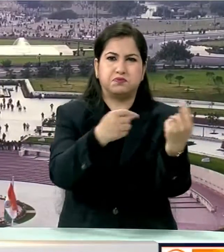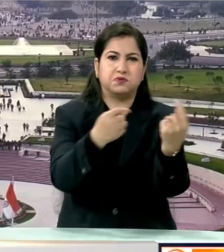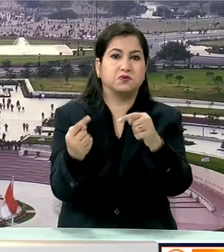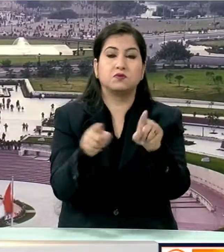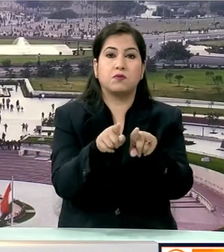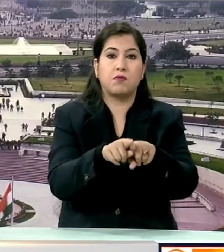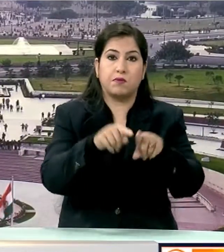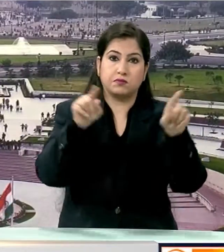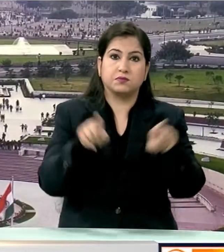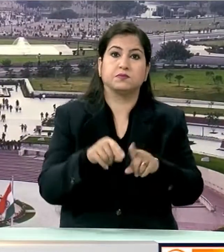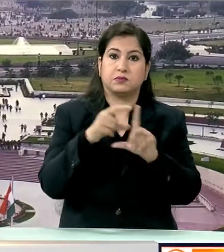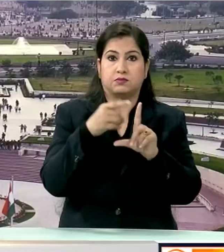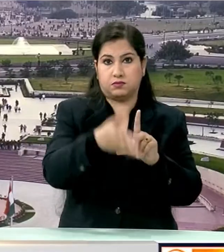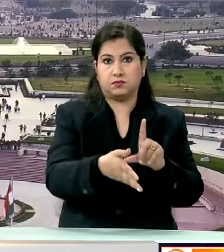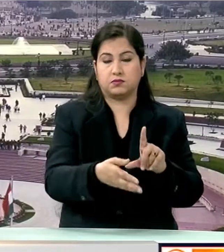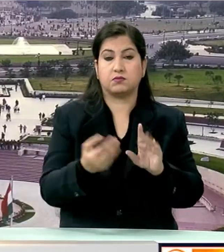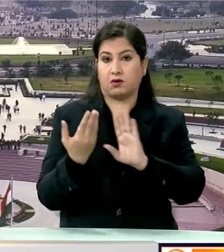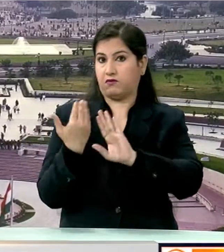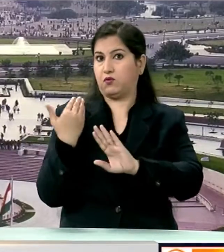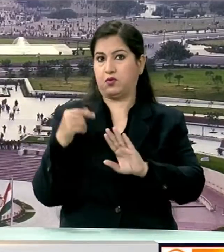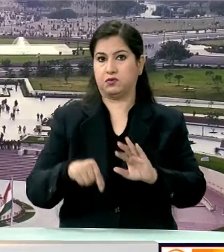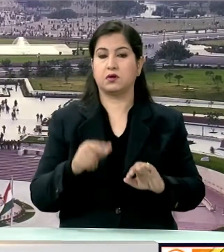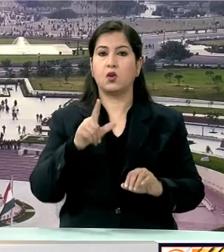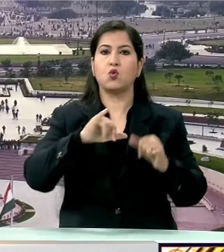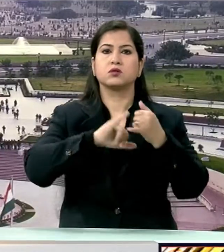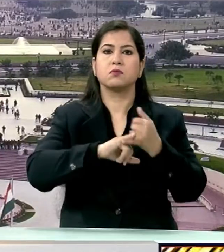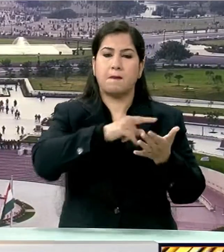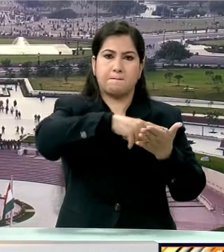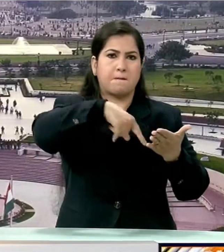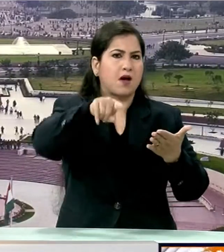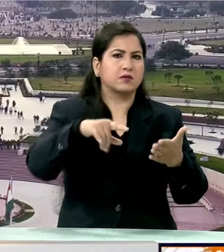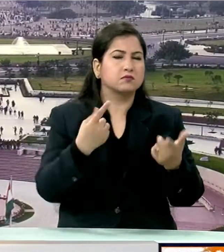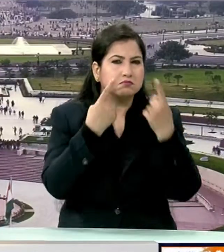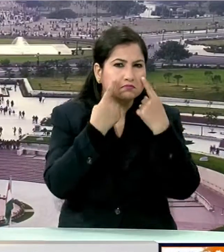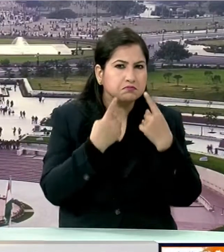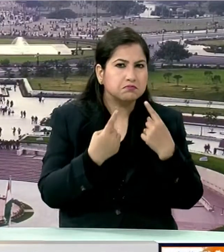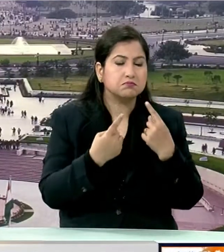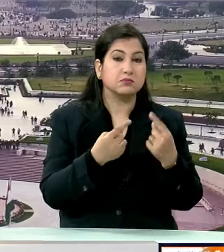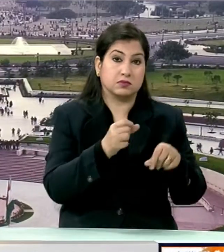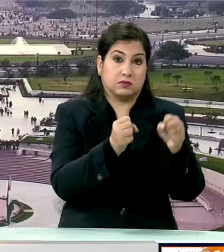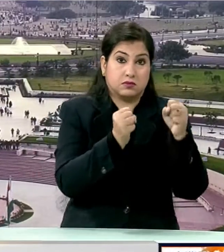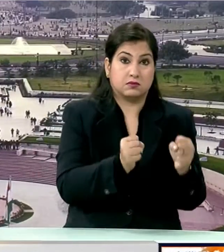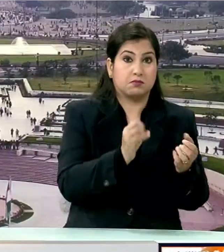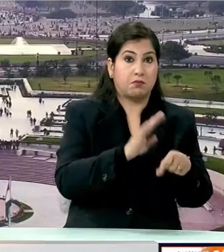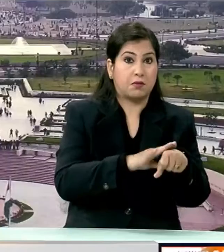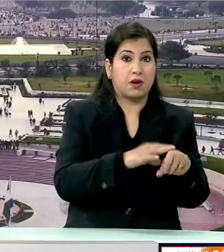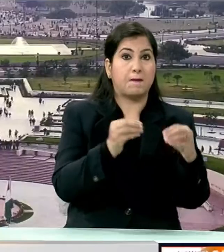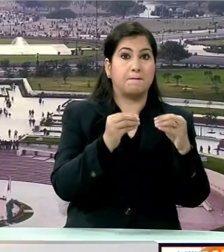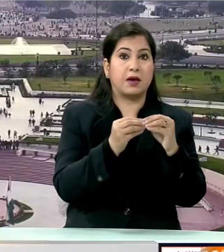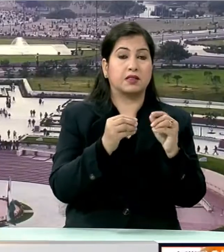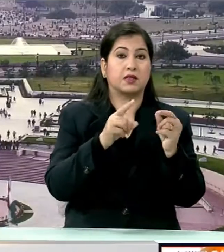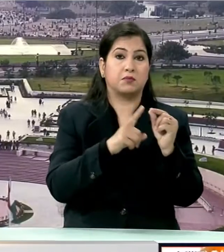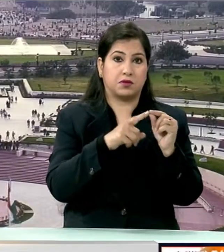some parts of the national capital in the past few days. Lok Sabha passed obituary reference to sitting member Baidyanath Prasad